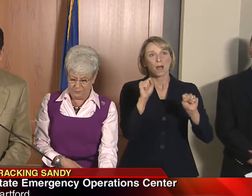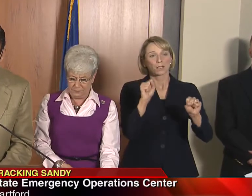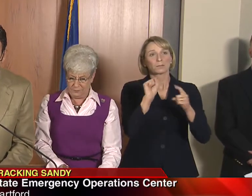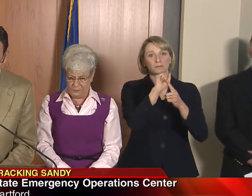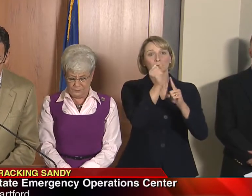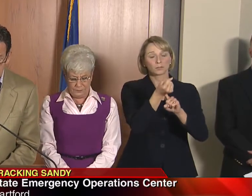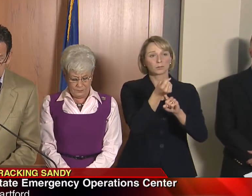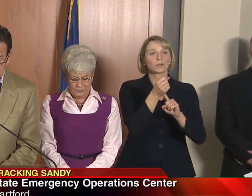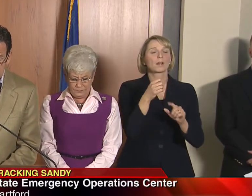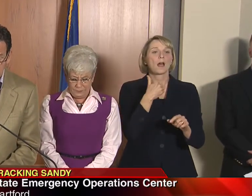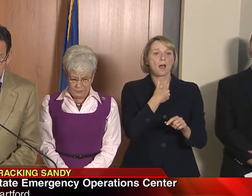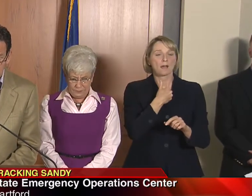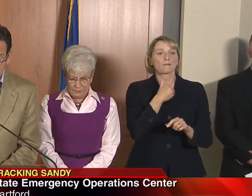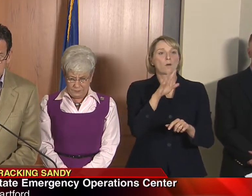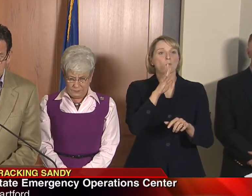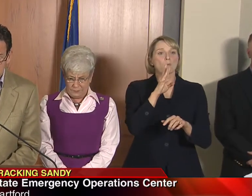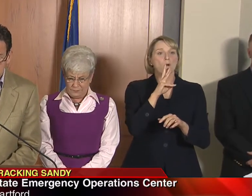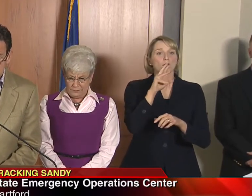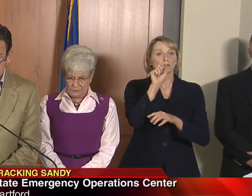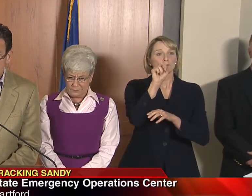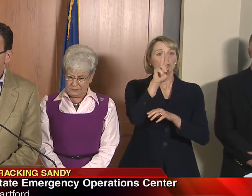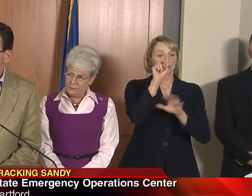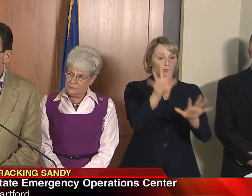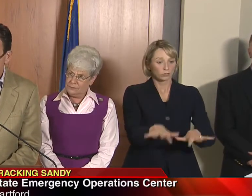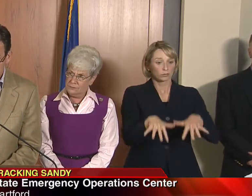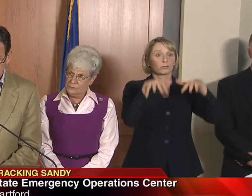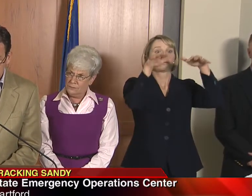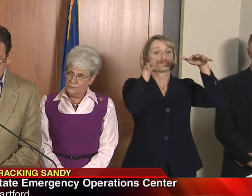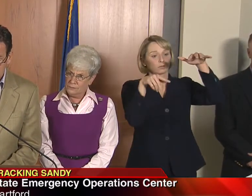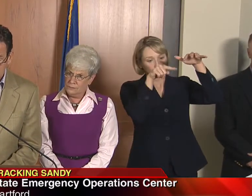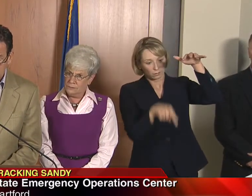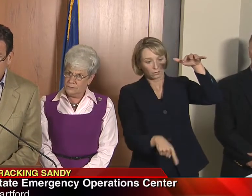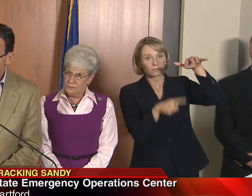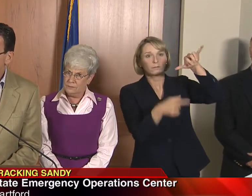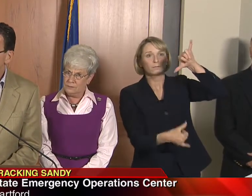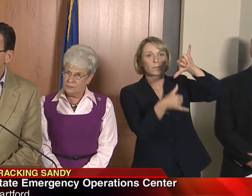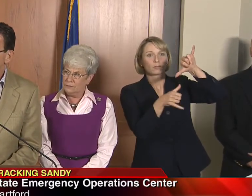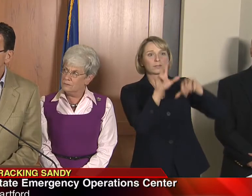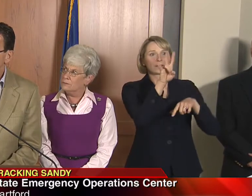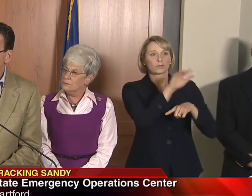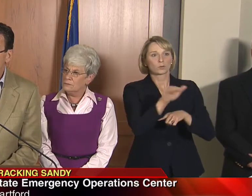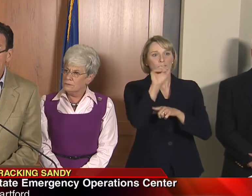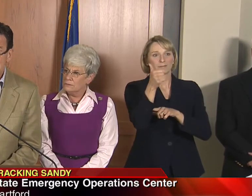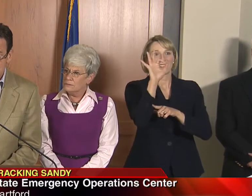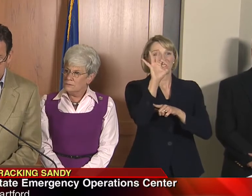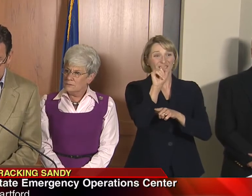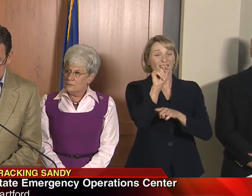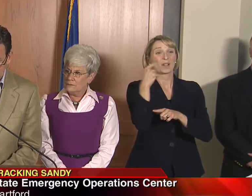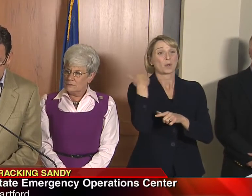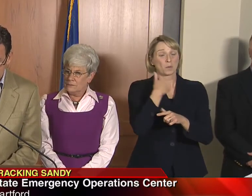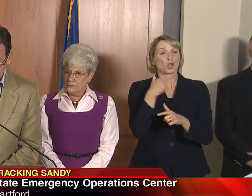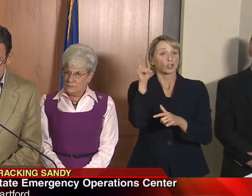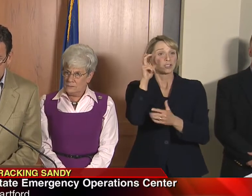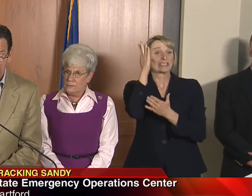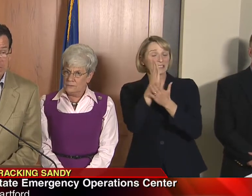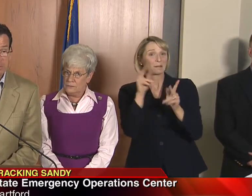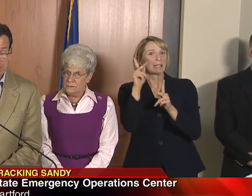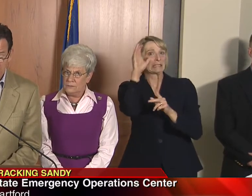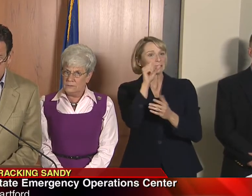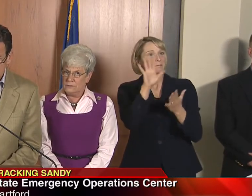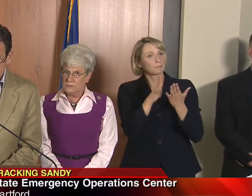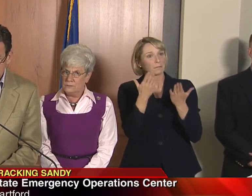storm surge in Long Island Sound of 7 to 10 feet. We've seen estimates as high as 11 feet